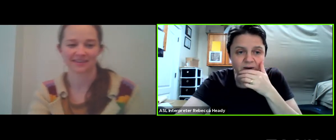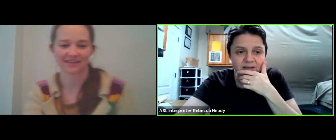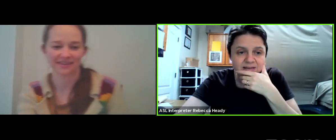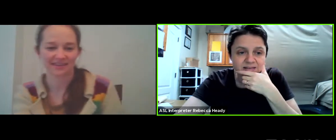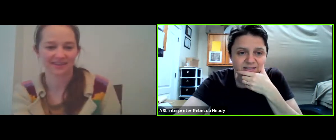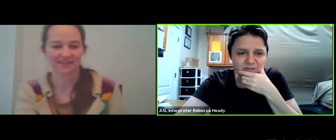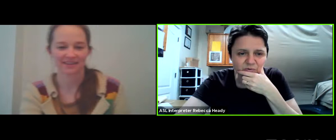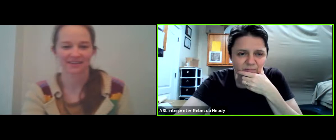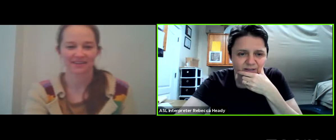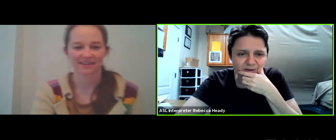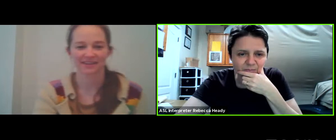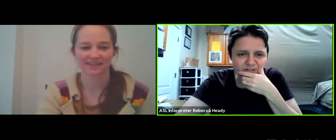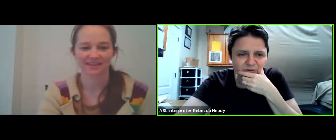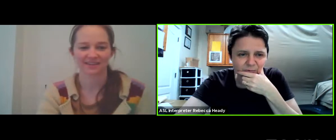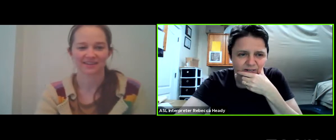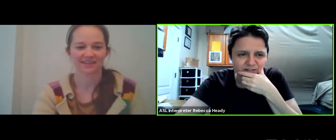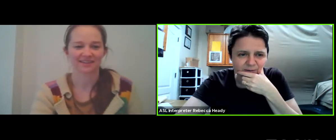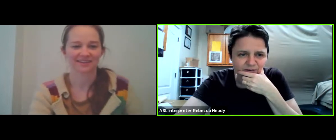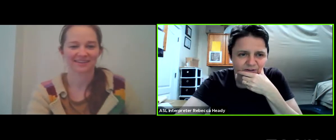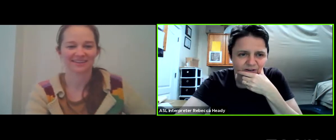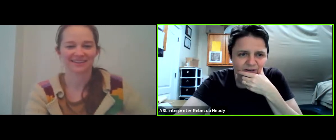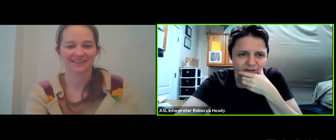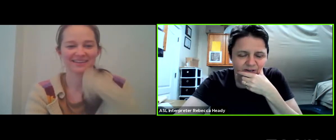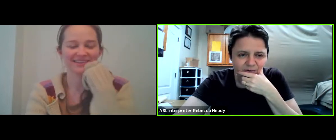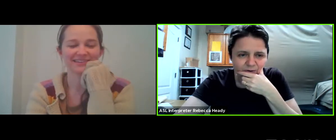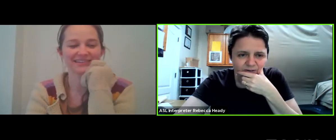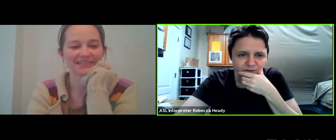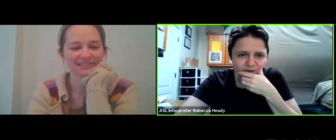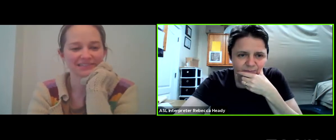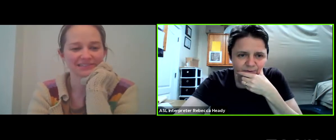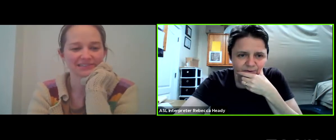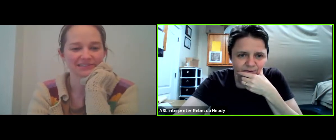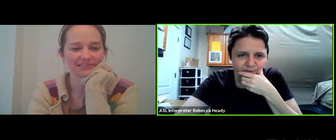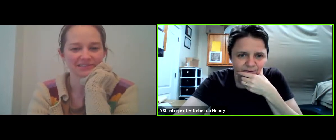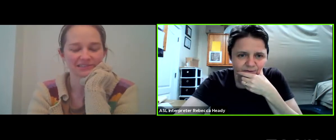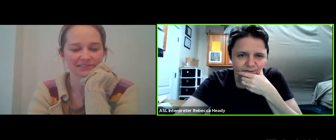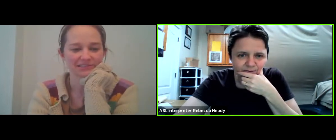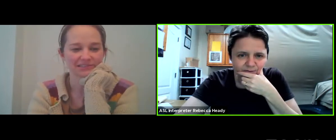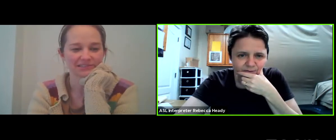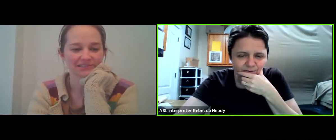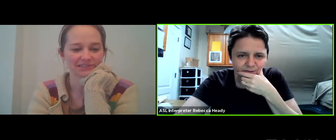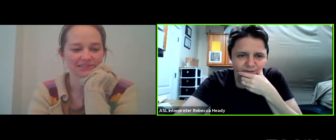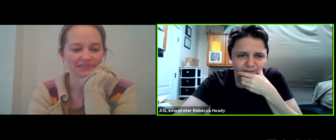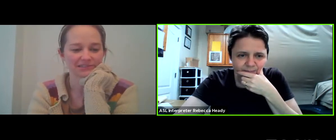yes or no. This is probably going to be a trick question. I'm going to look.